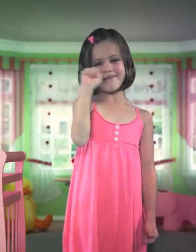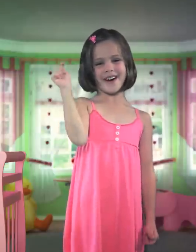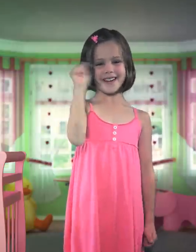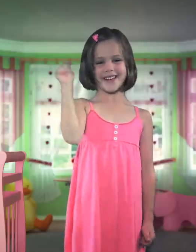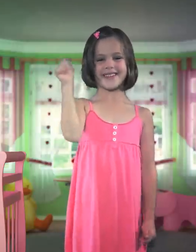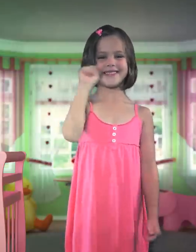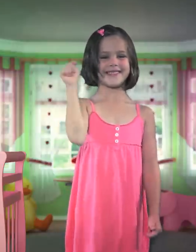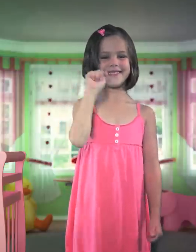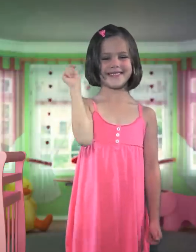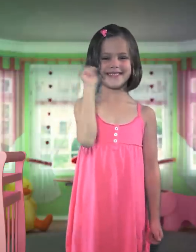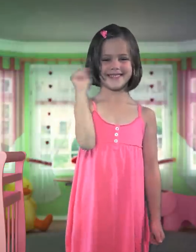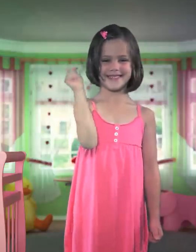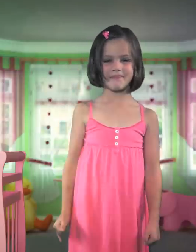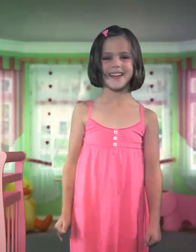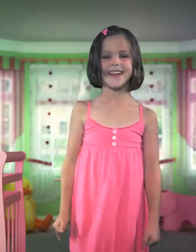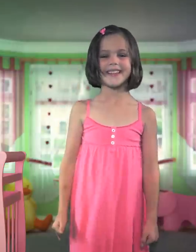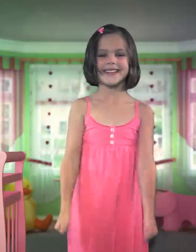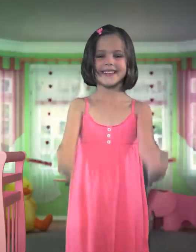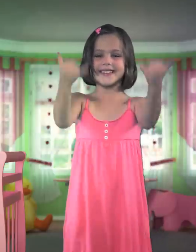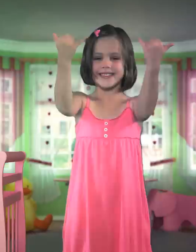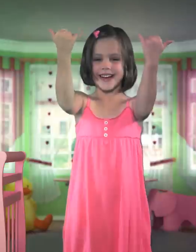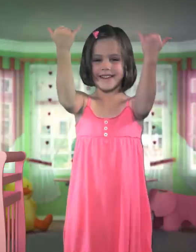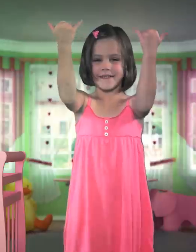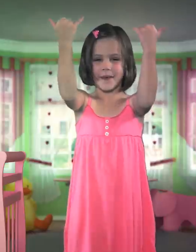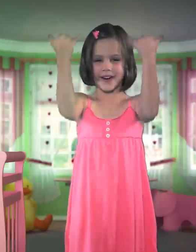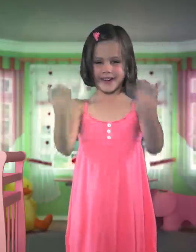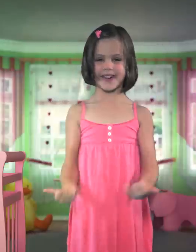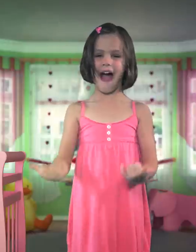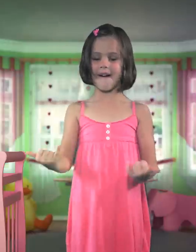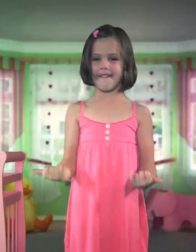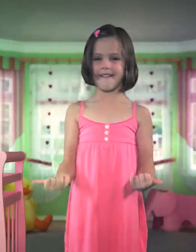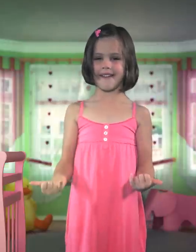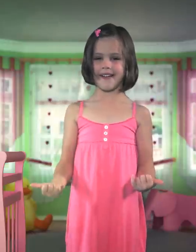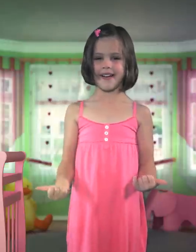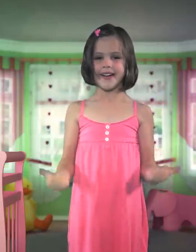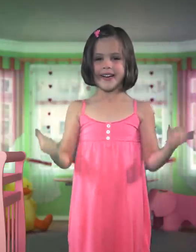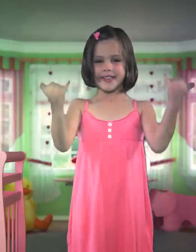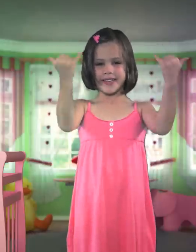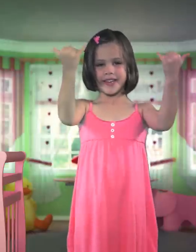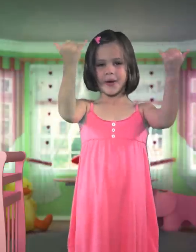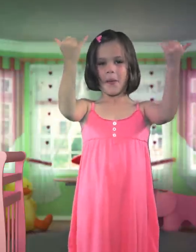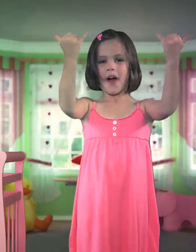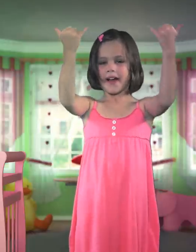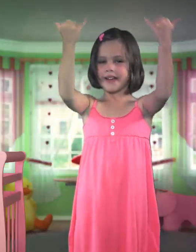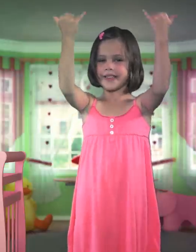Potty. This is the sign for now. Just take your Y hands